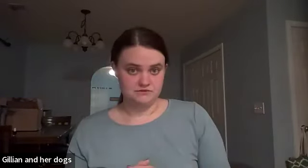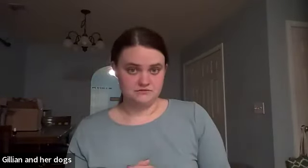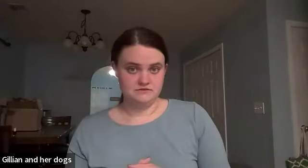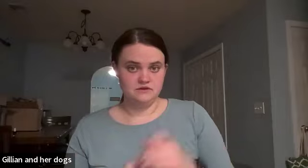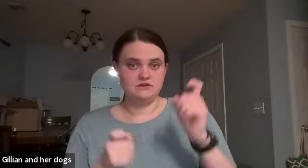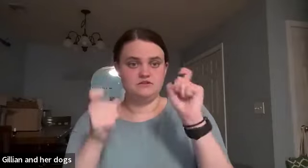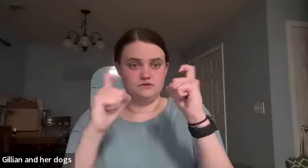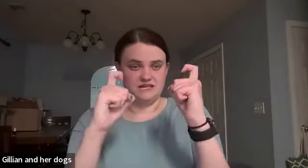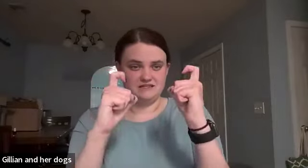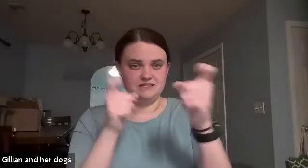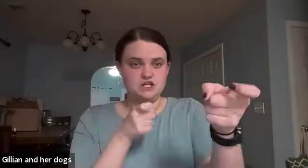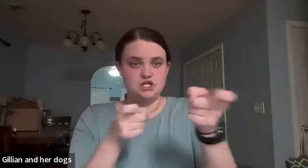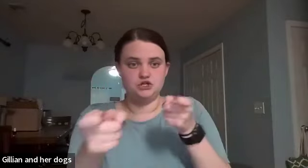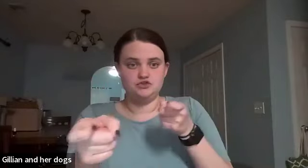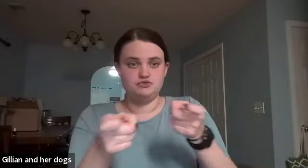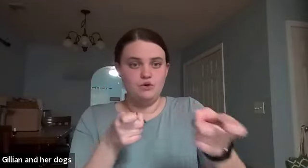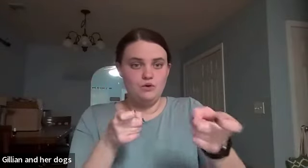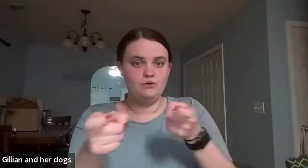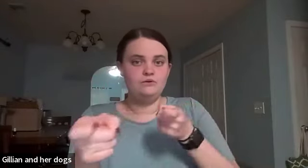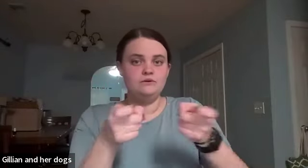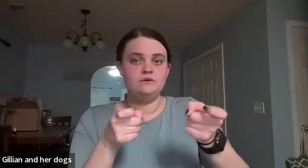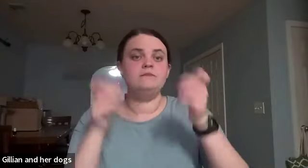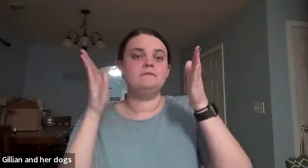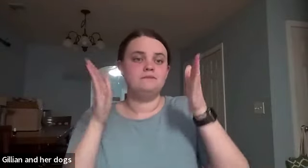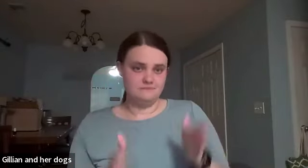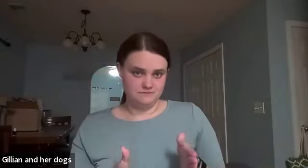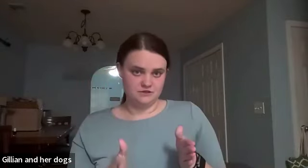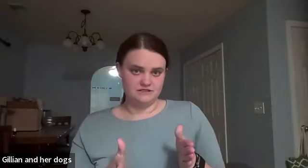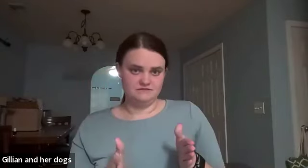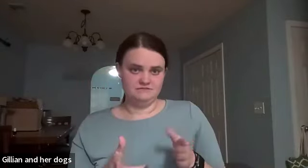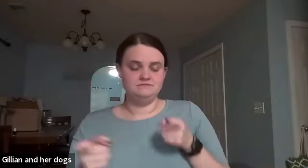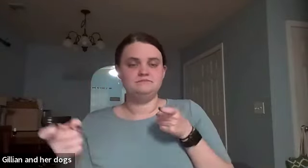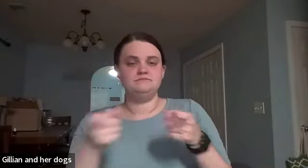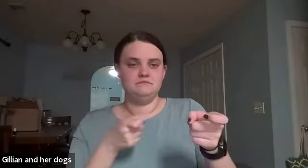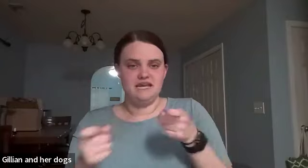manager, so those X's, control person,